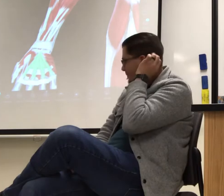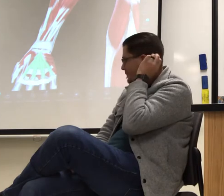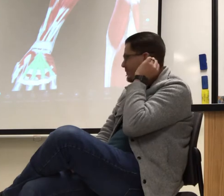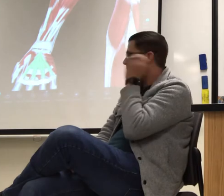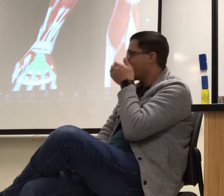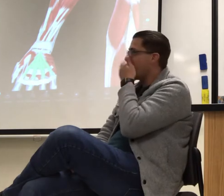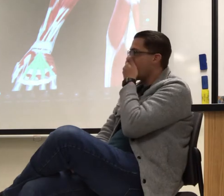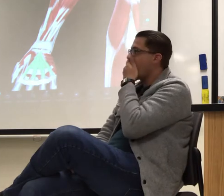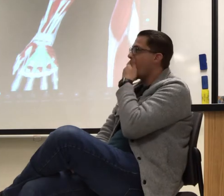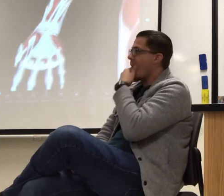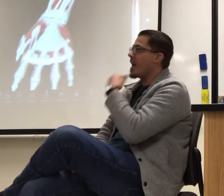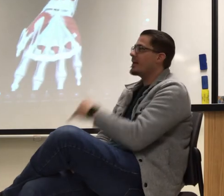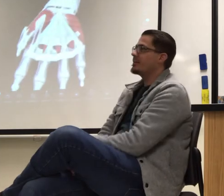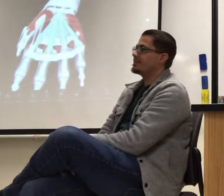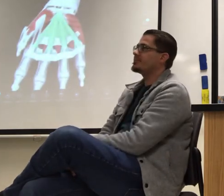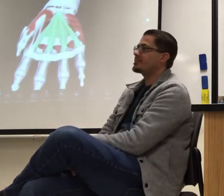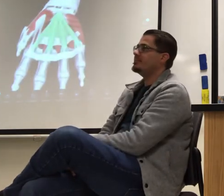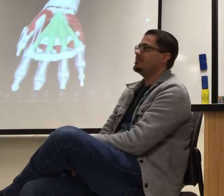in green.